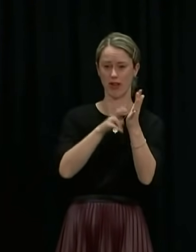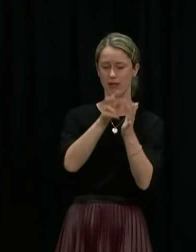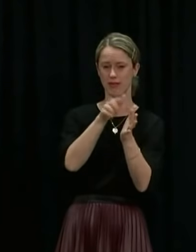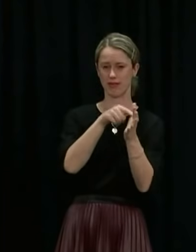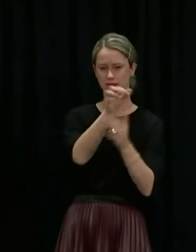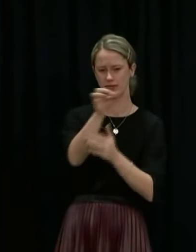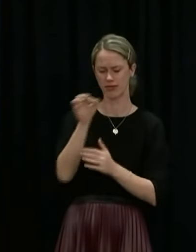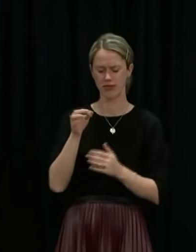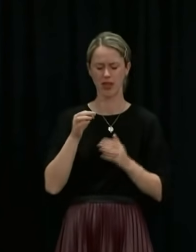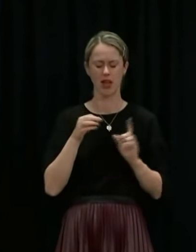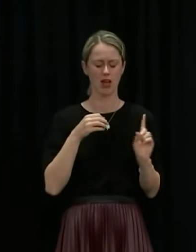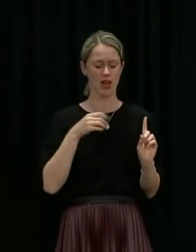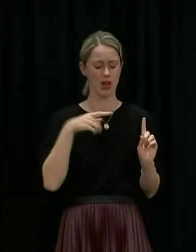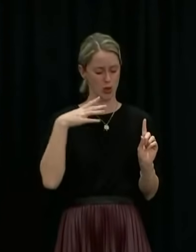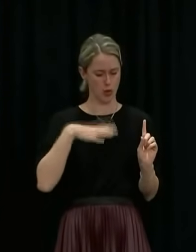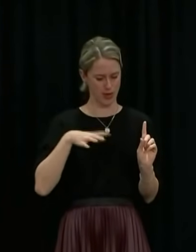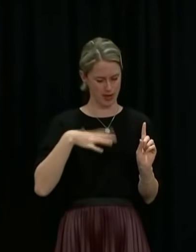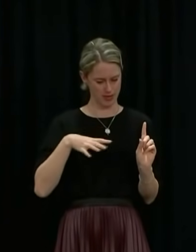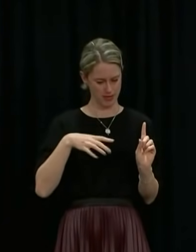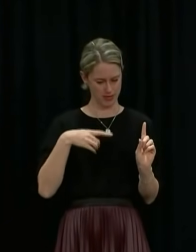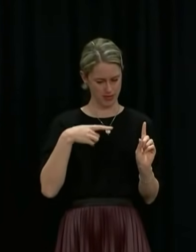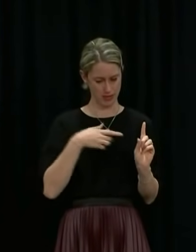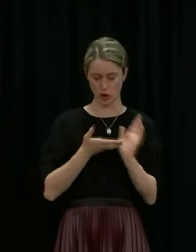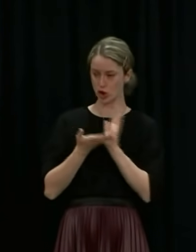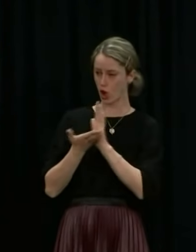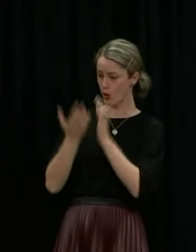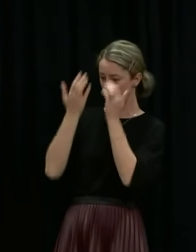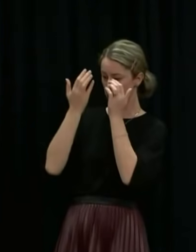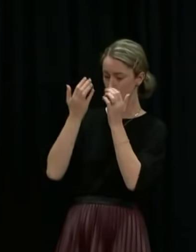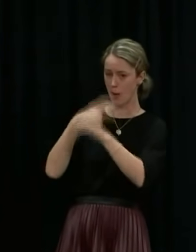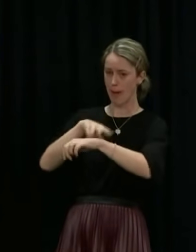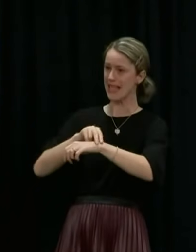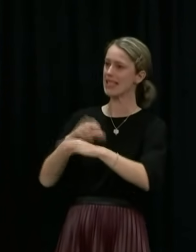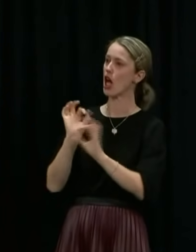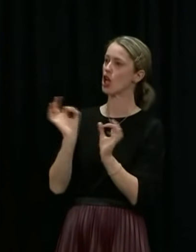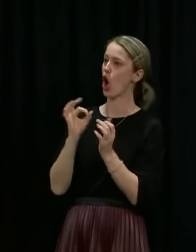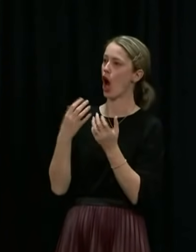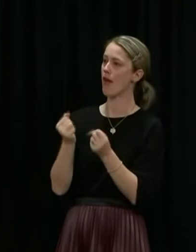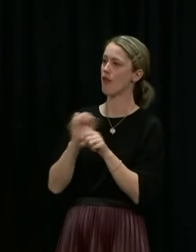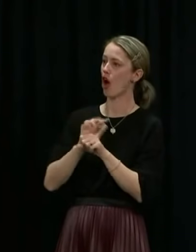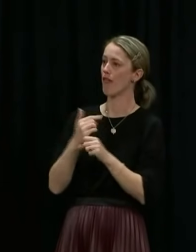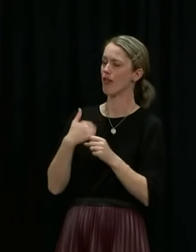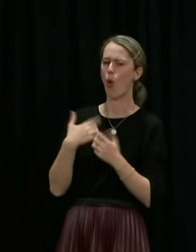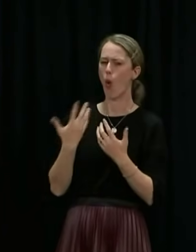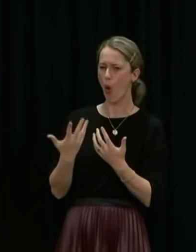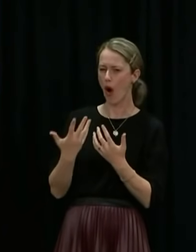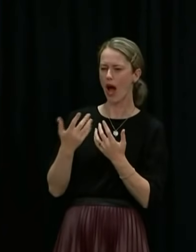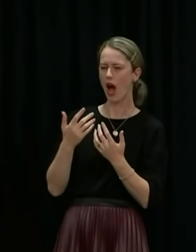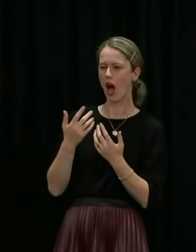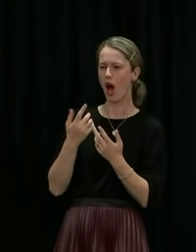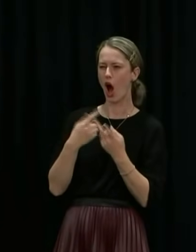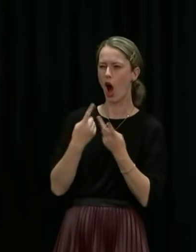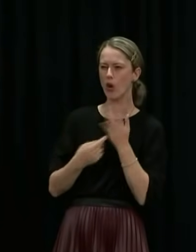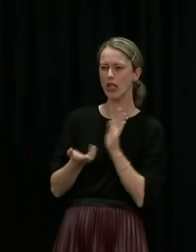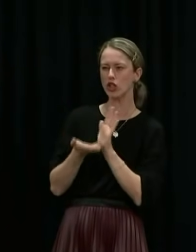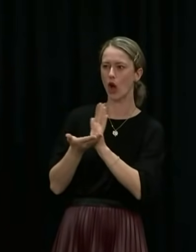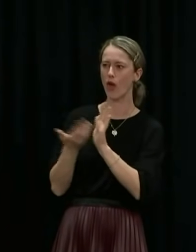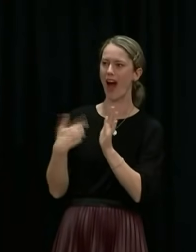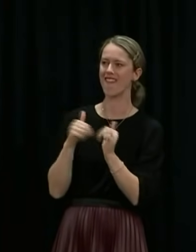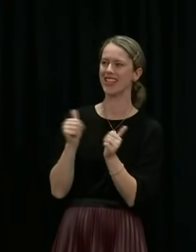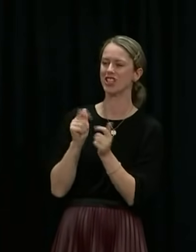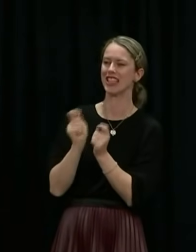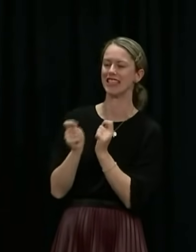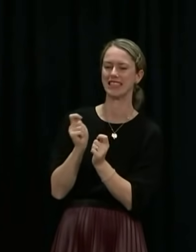So did the positive woman actually show police a negative result, or just that they'd had the test, or do you not know that